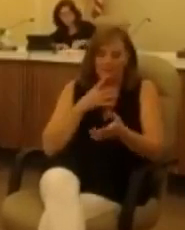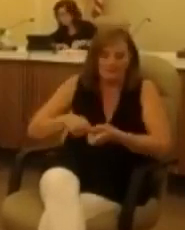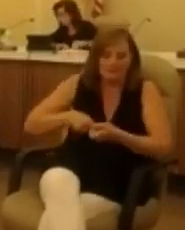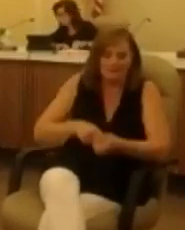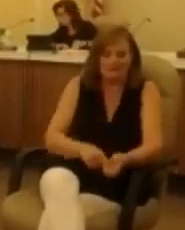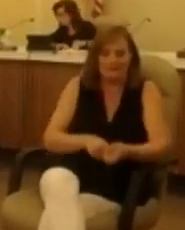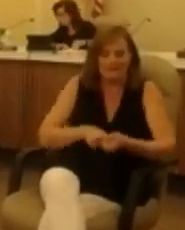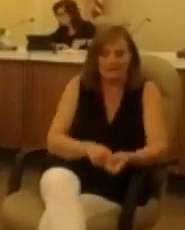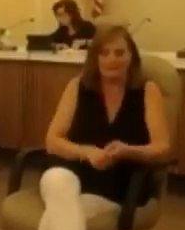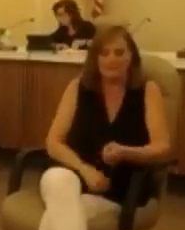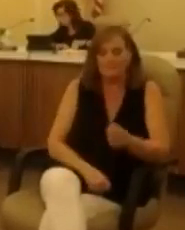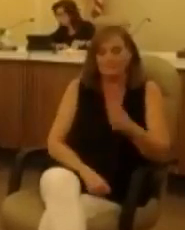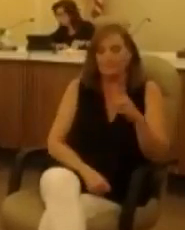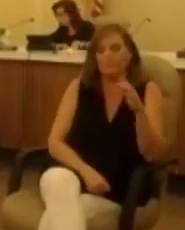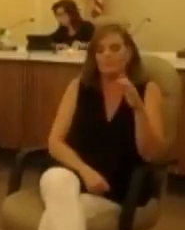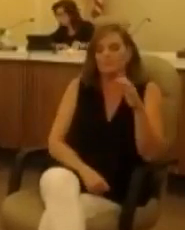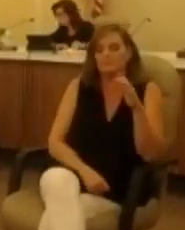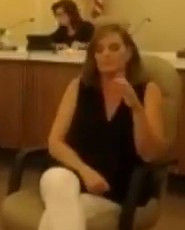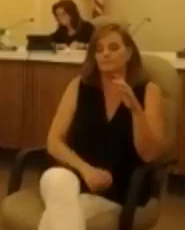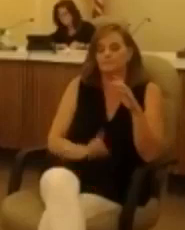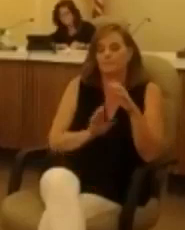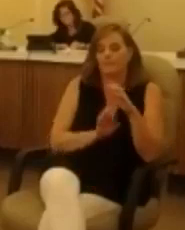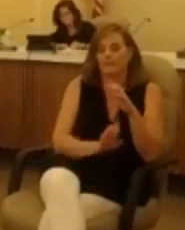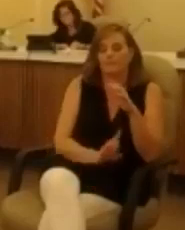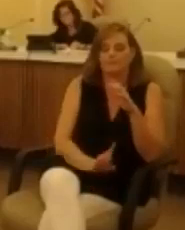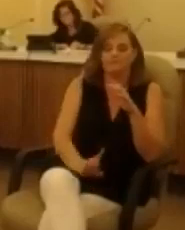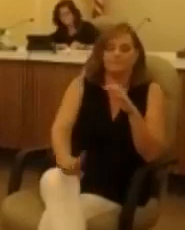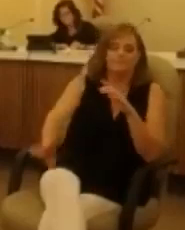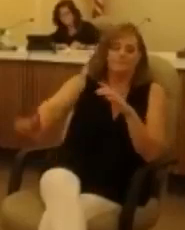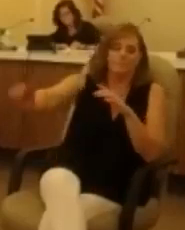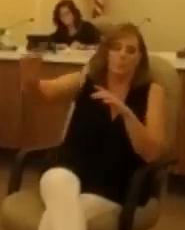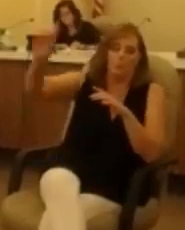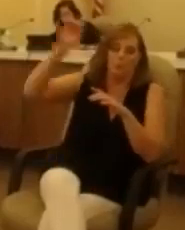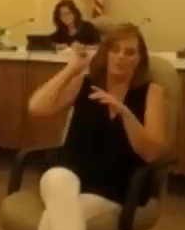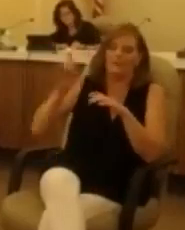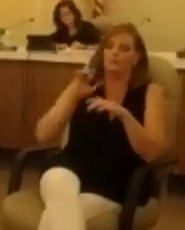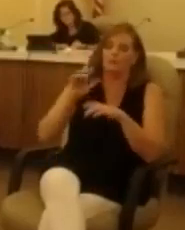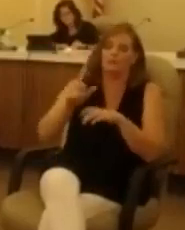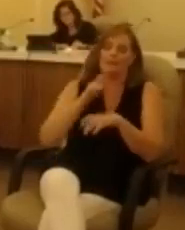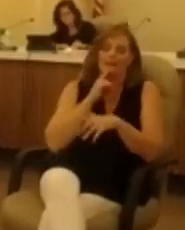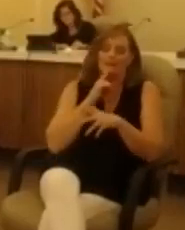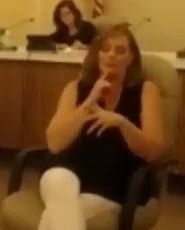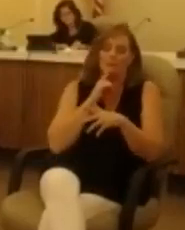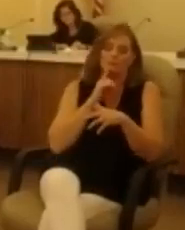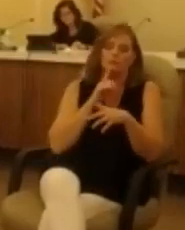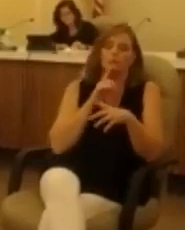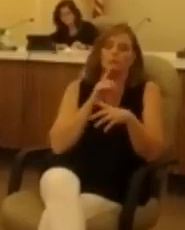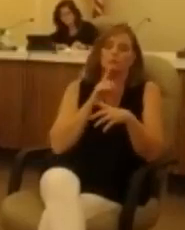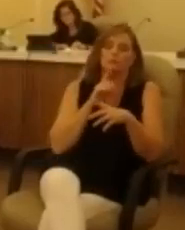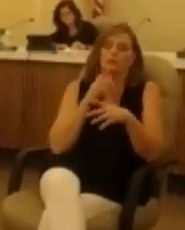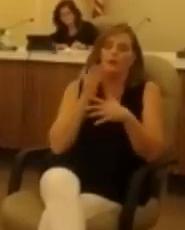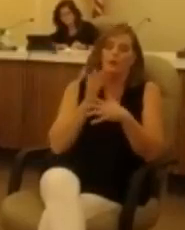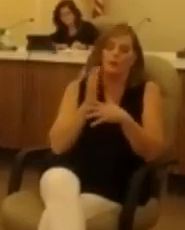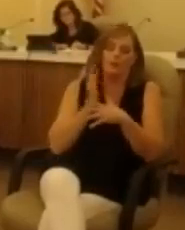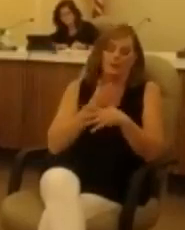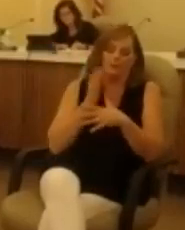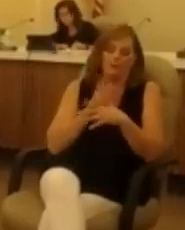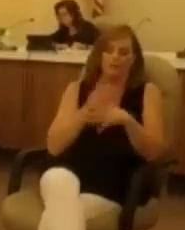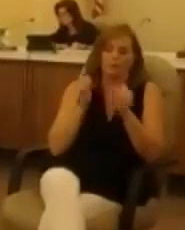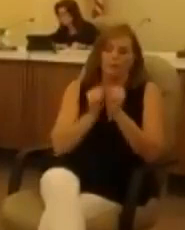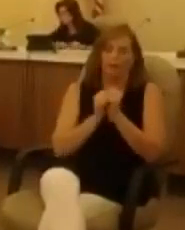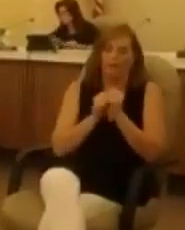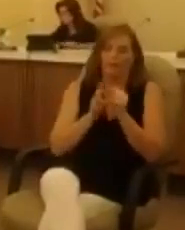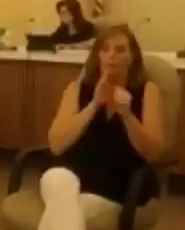the foundations far enough back behind the gabion baskets to where we're not disturbing the stream or the stream bed, in which case it would not